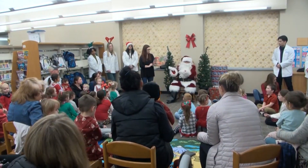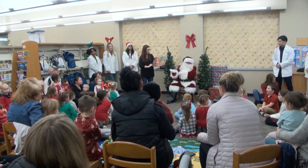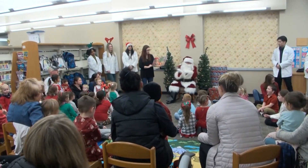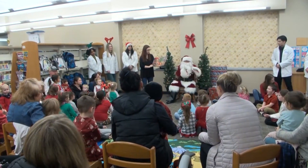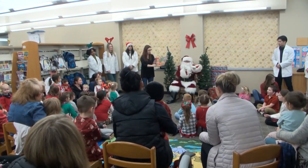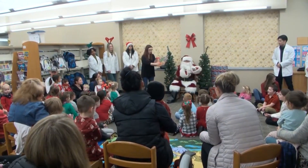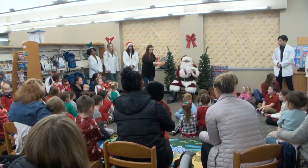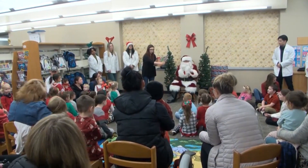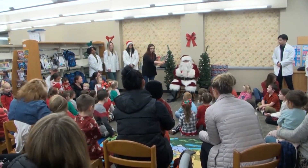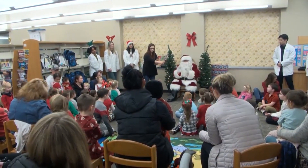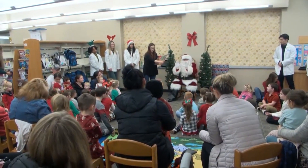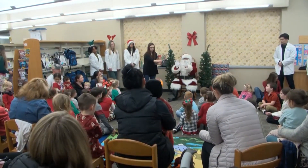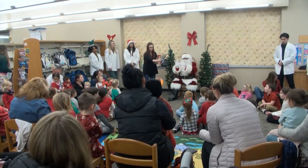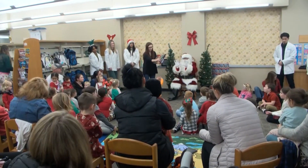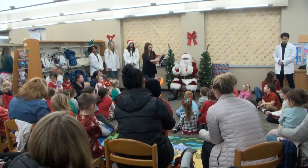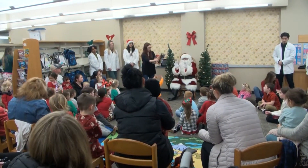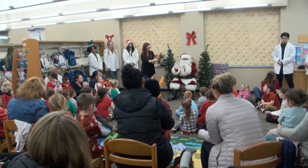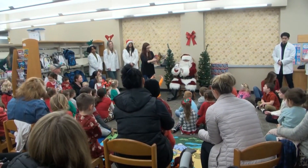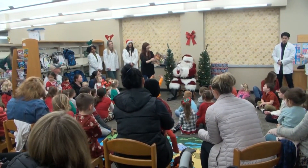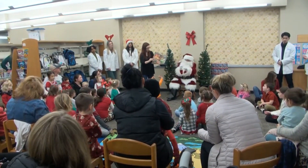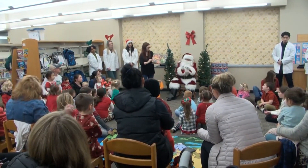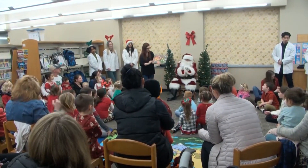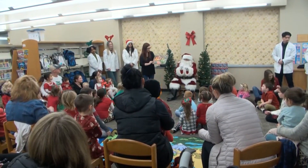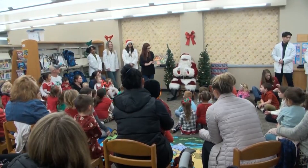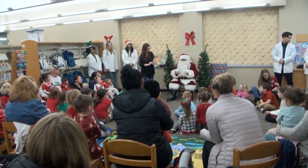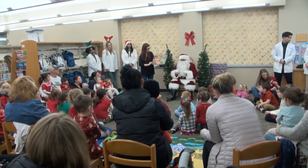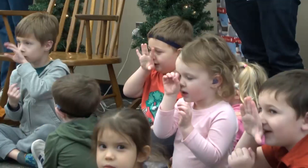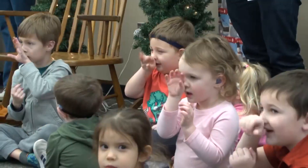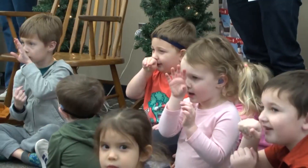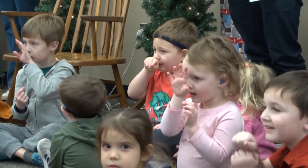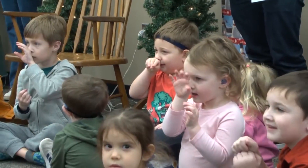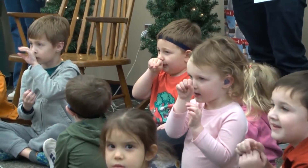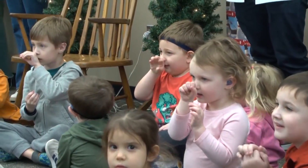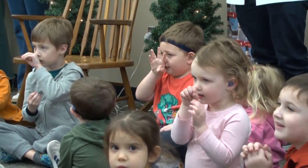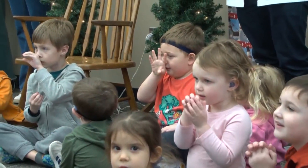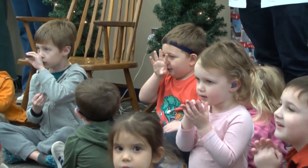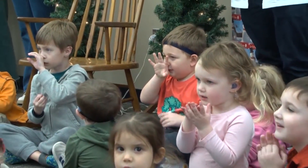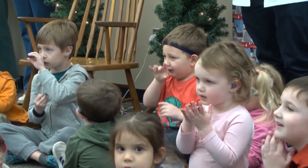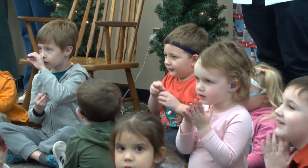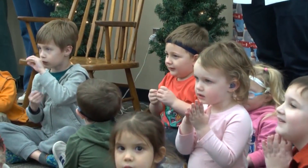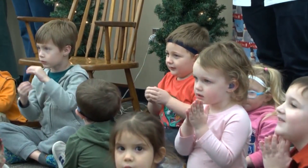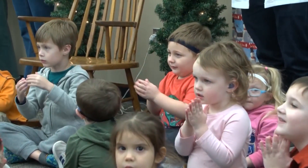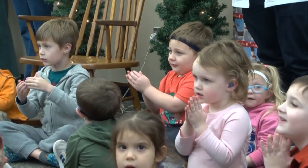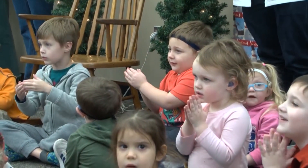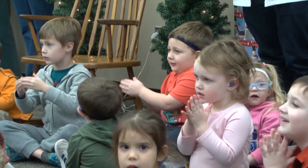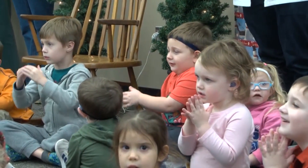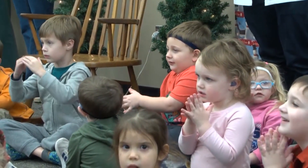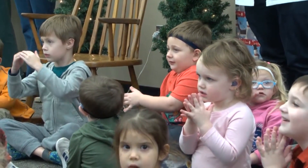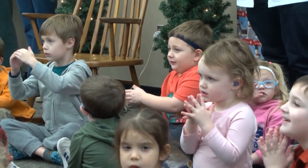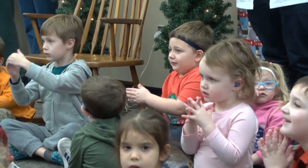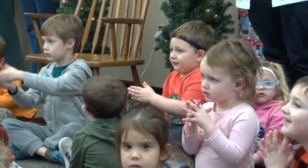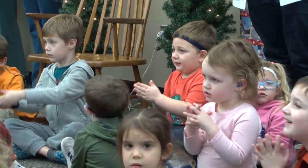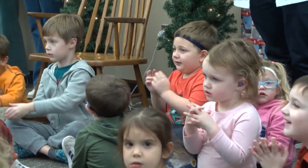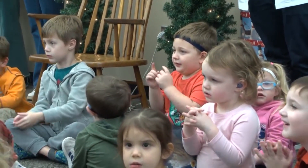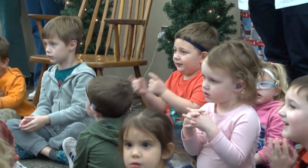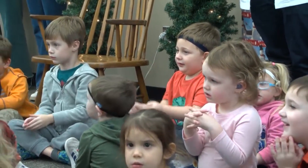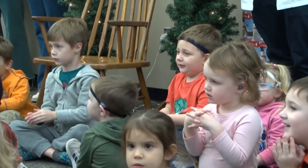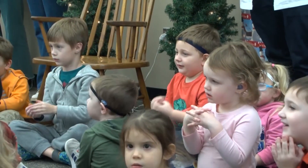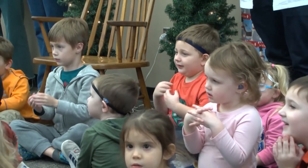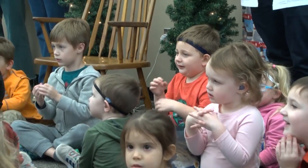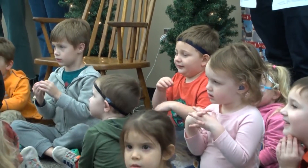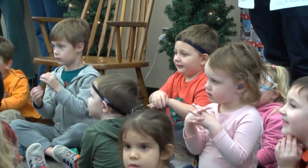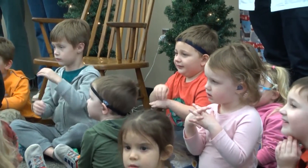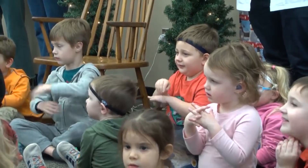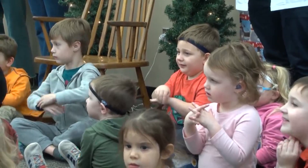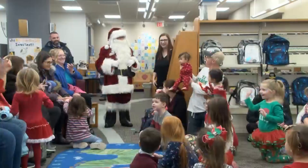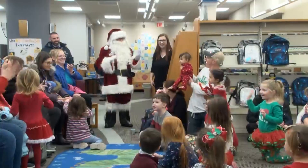Community Library and the Scranton School for Deaf and Hard of Hearing Children have been joining forces to bring Christmas to life for those who can't hear the